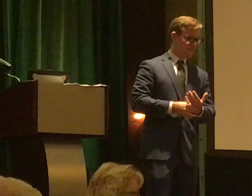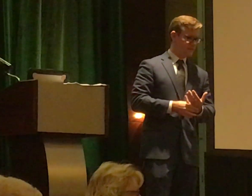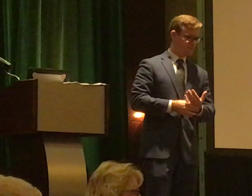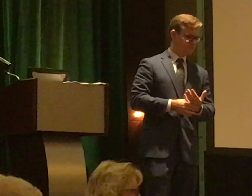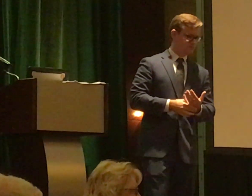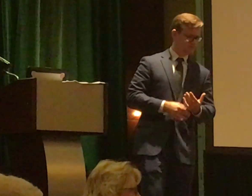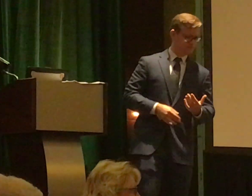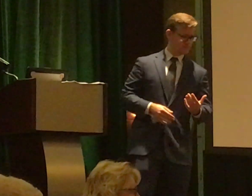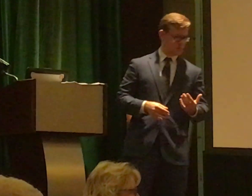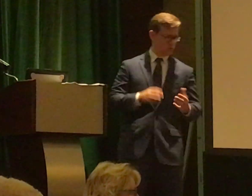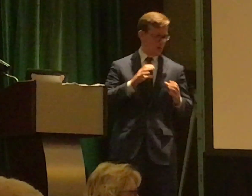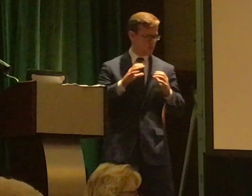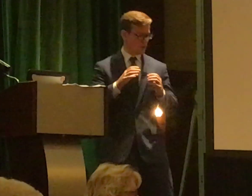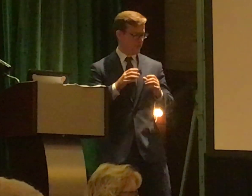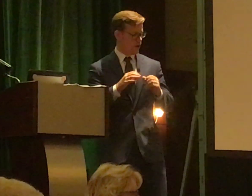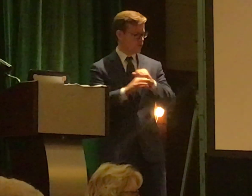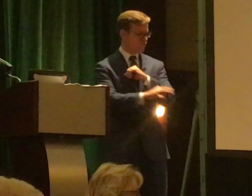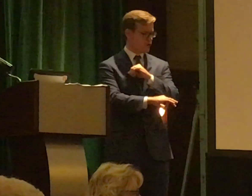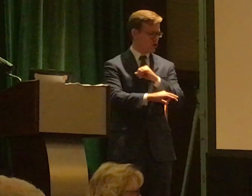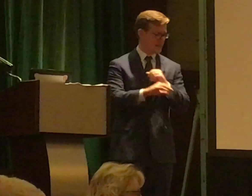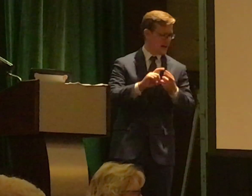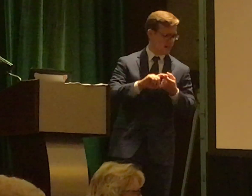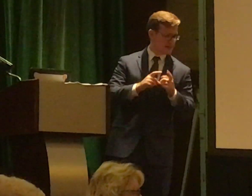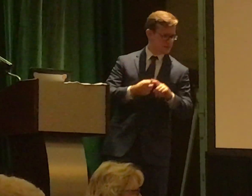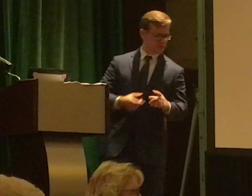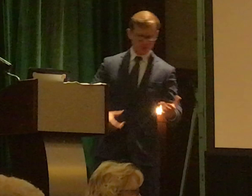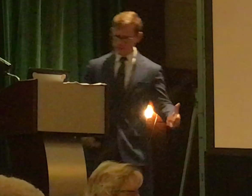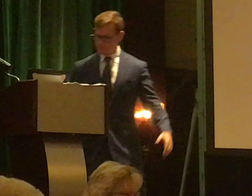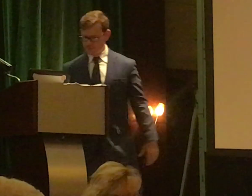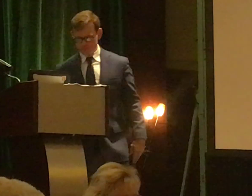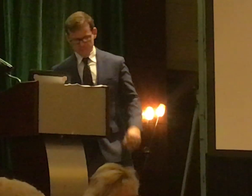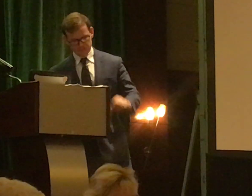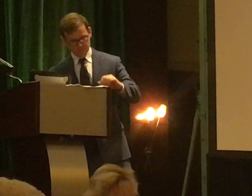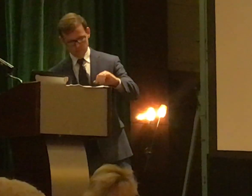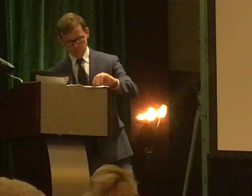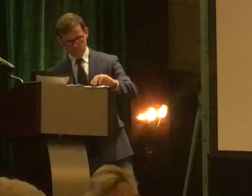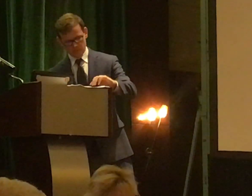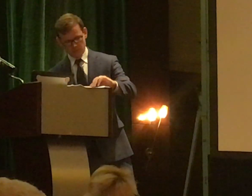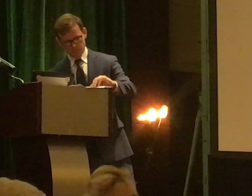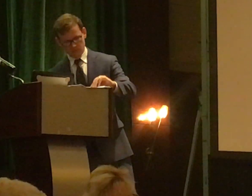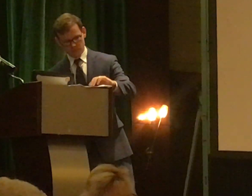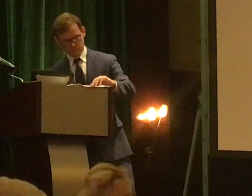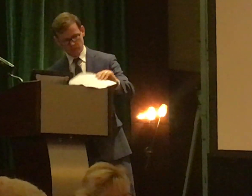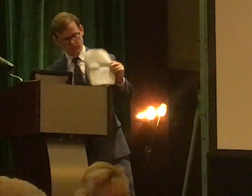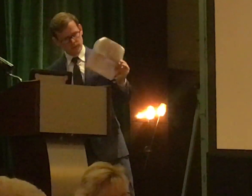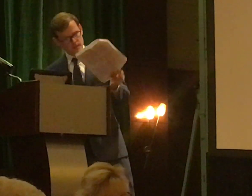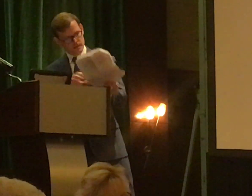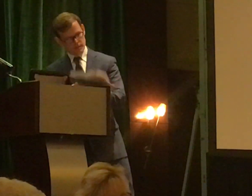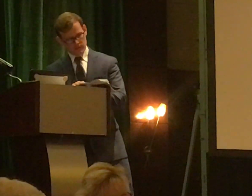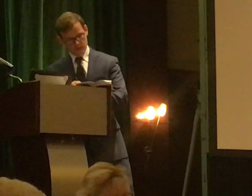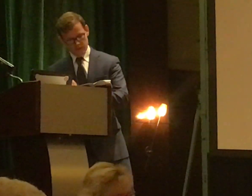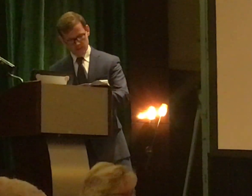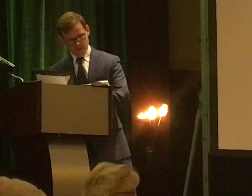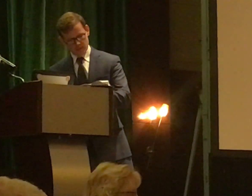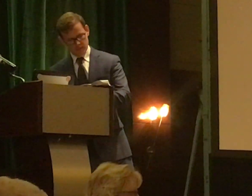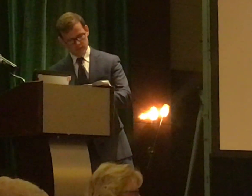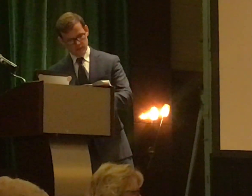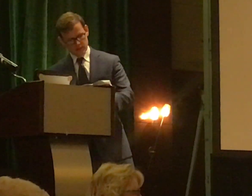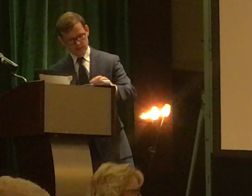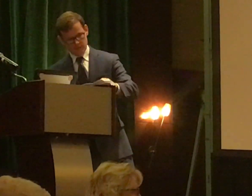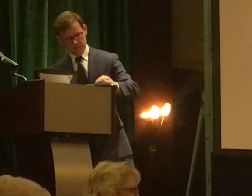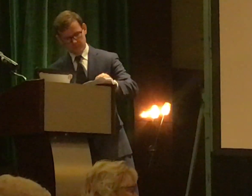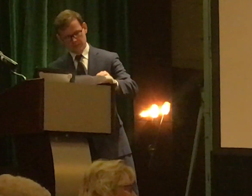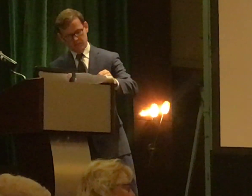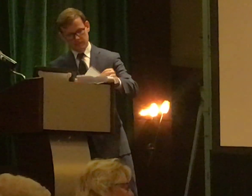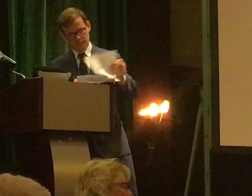have interpreters all the time accompanying them to communicate with their foreign allies and friends.